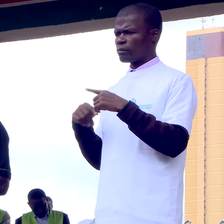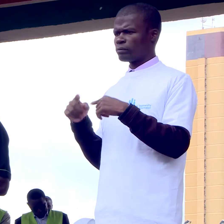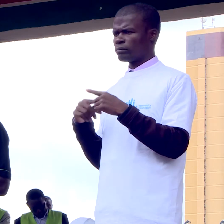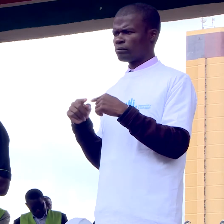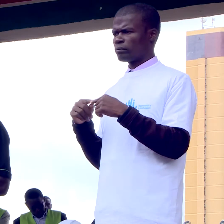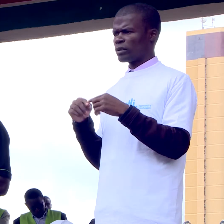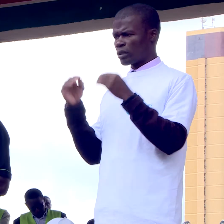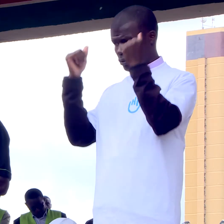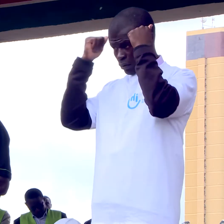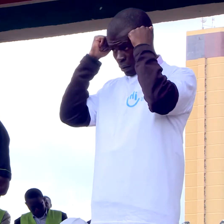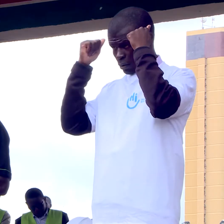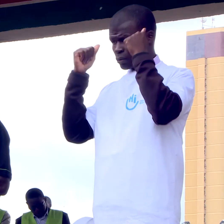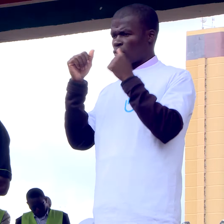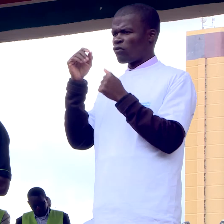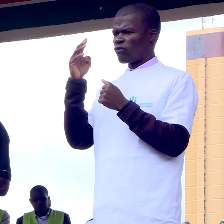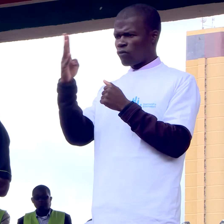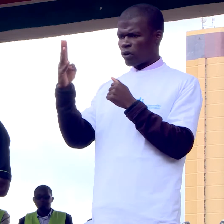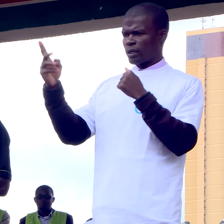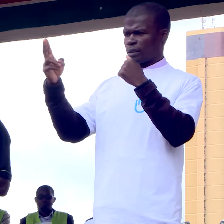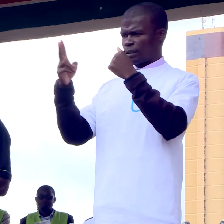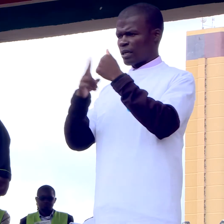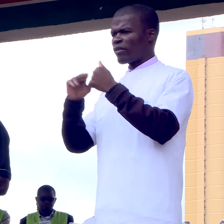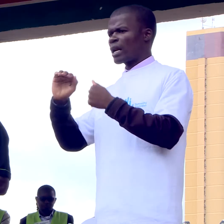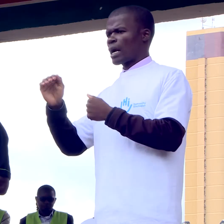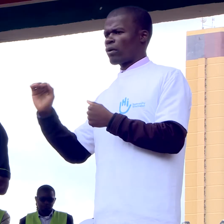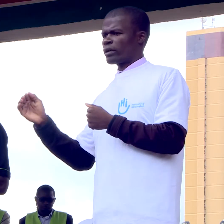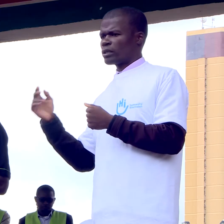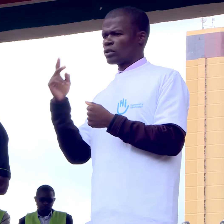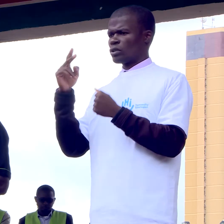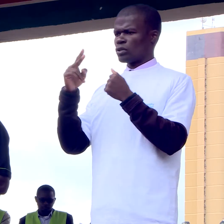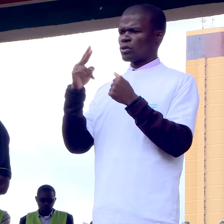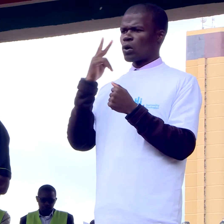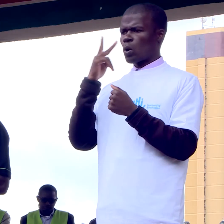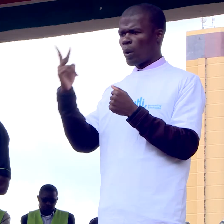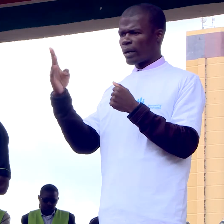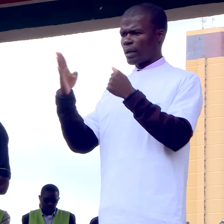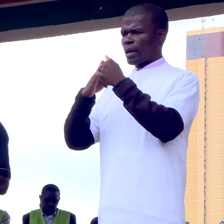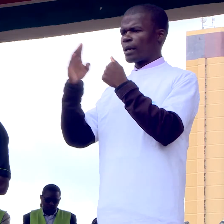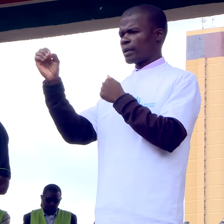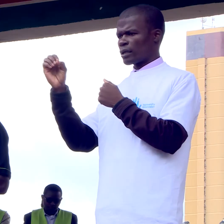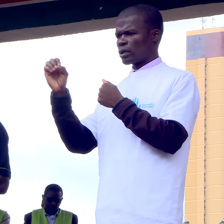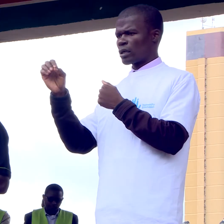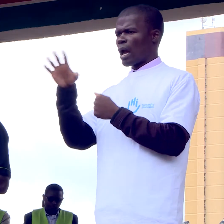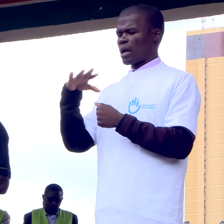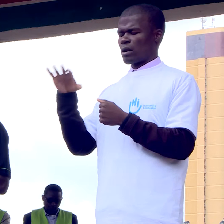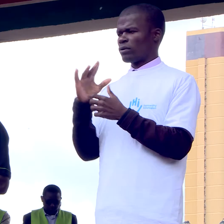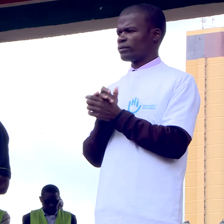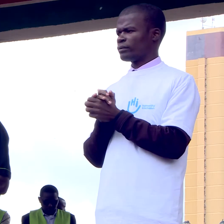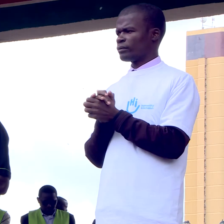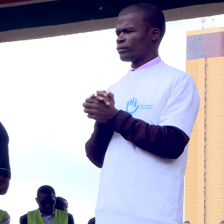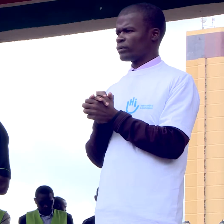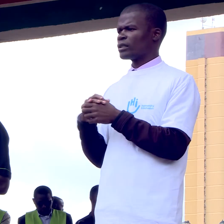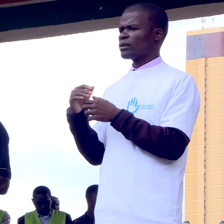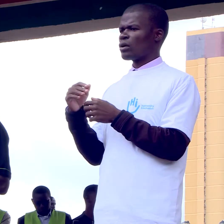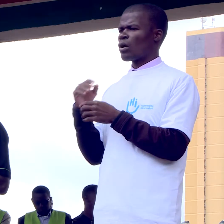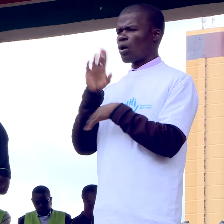Week in all the 47 counties and the 290 constituencies. On behalf of the Commission, I say